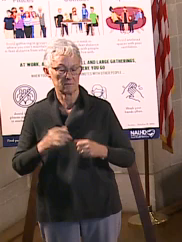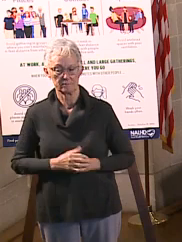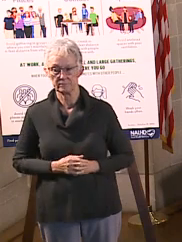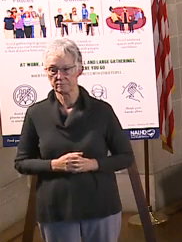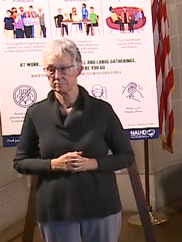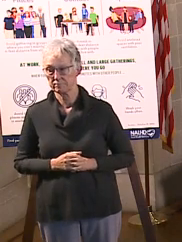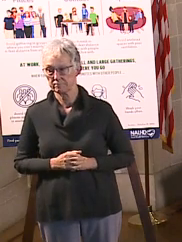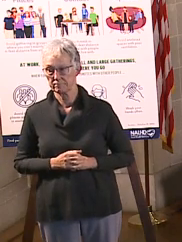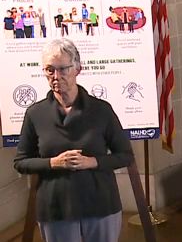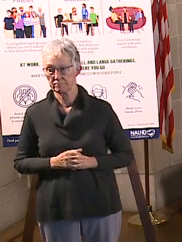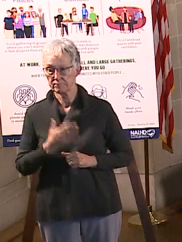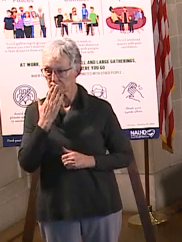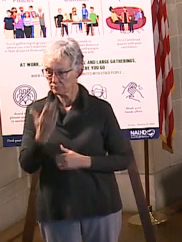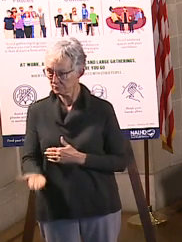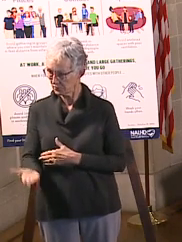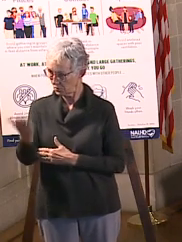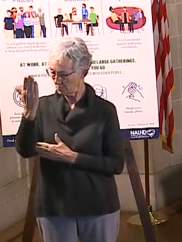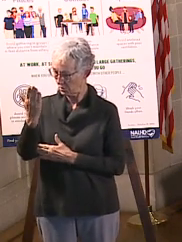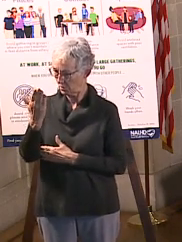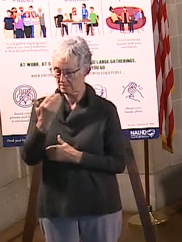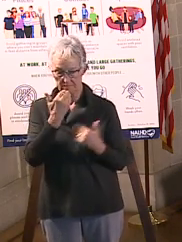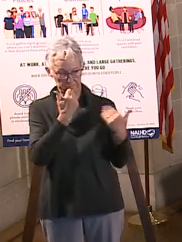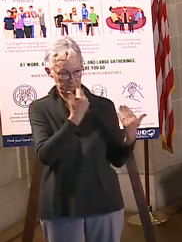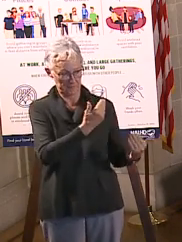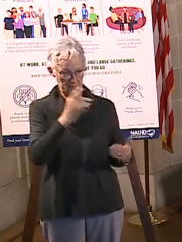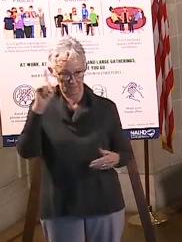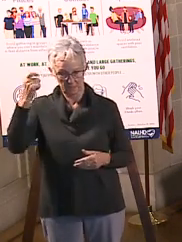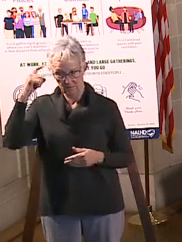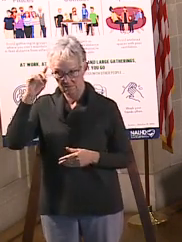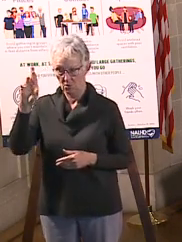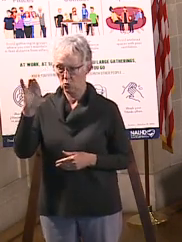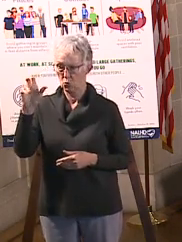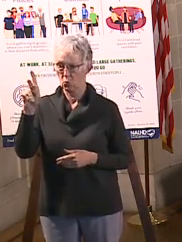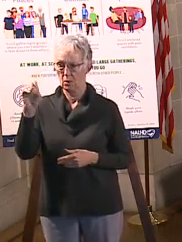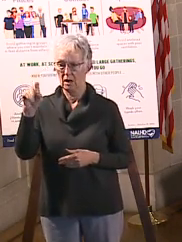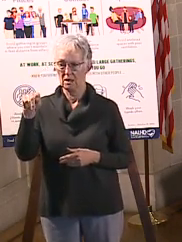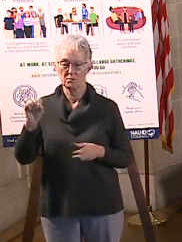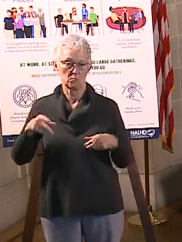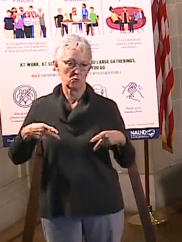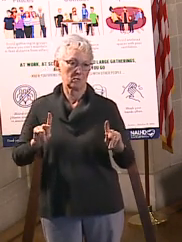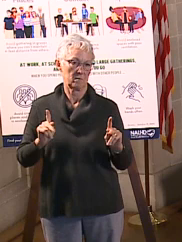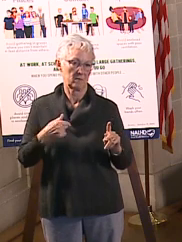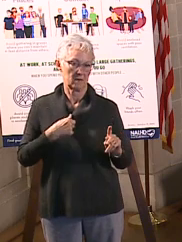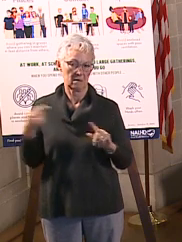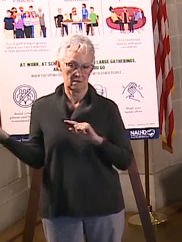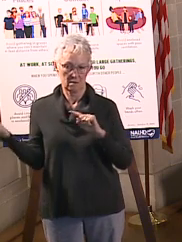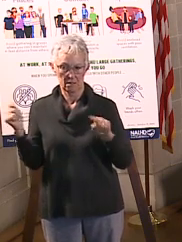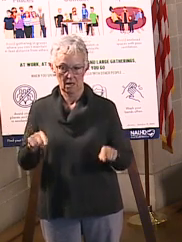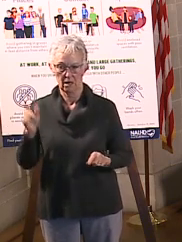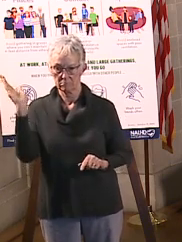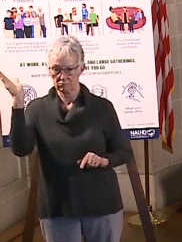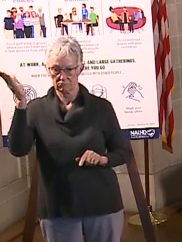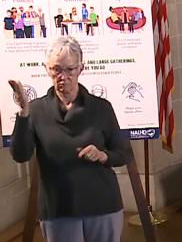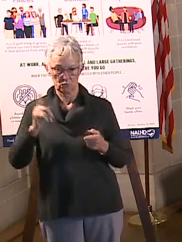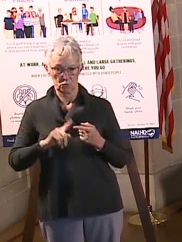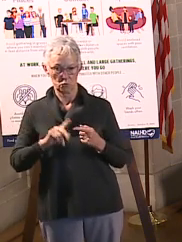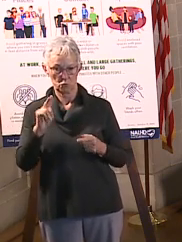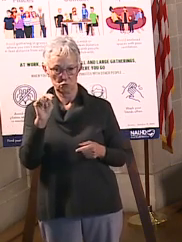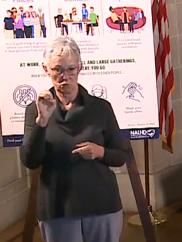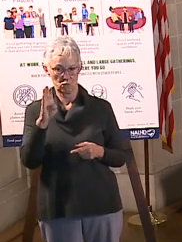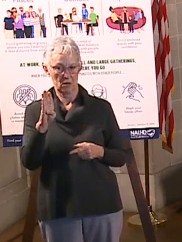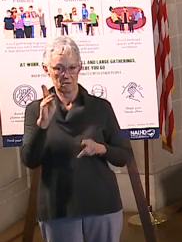Morning, everyone, and Governor Ricketts, thank you for allowing me the opportunity just to come and say a few words to our fellow Nebraskans out